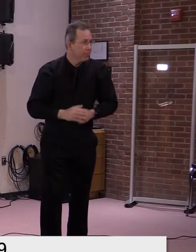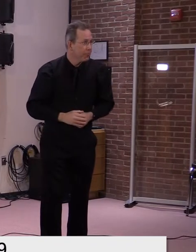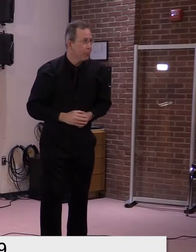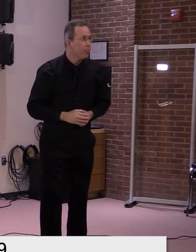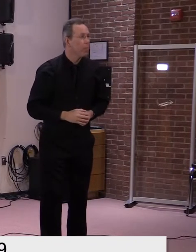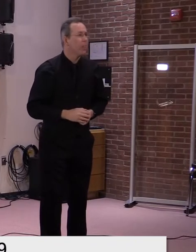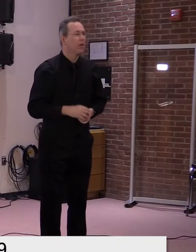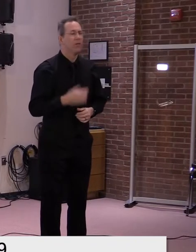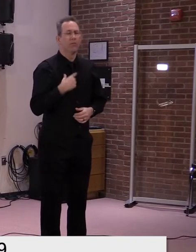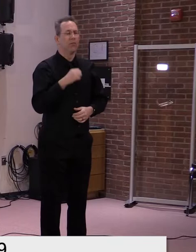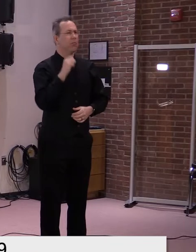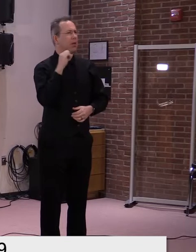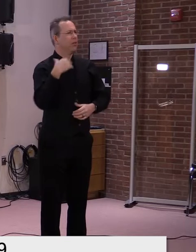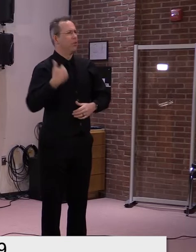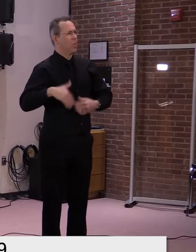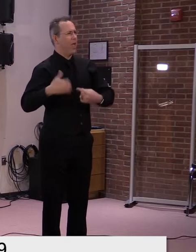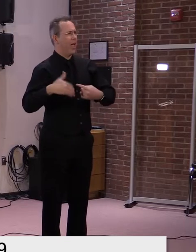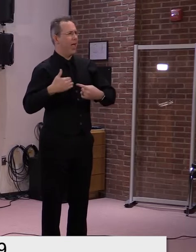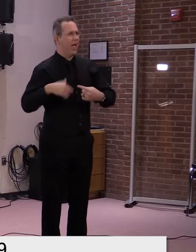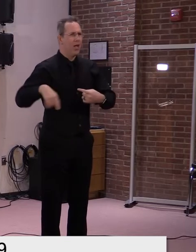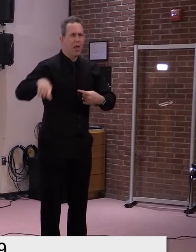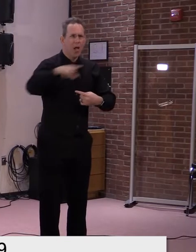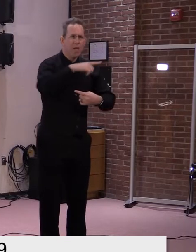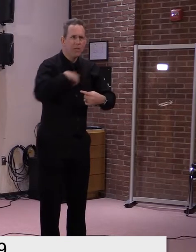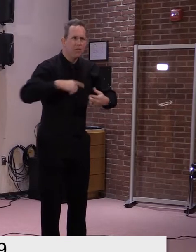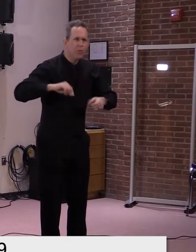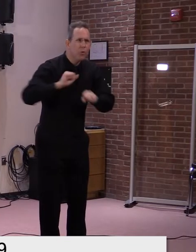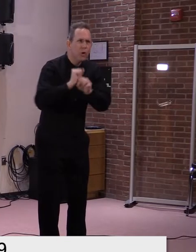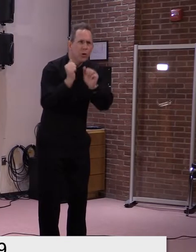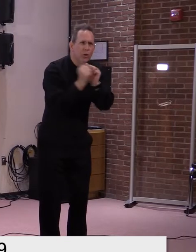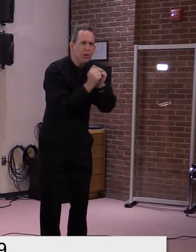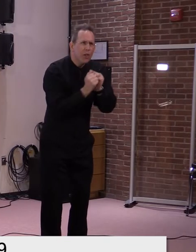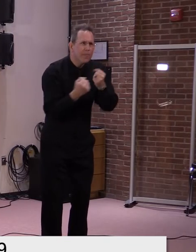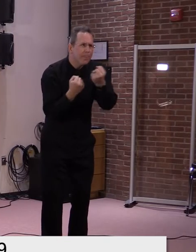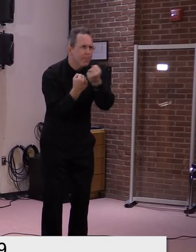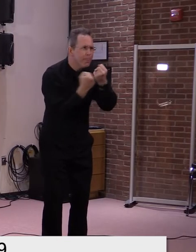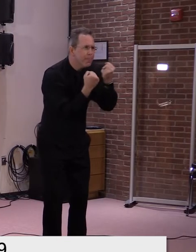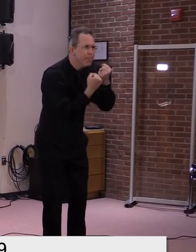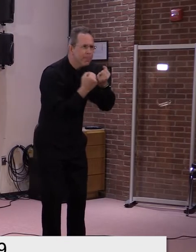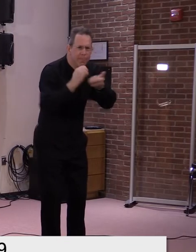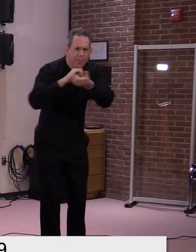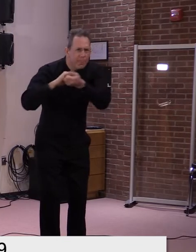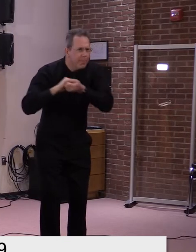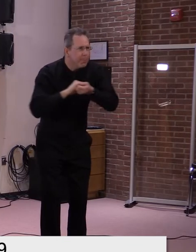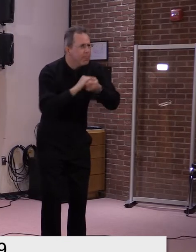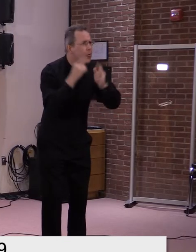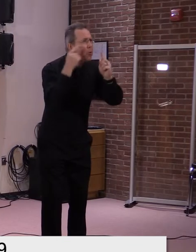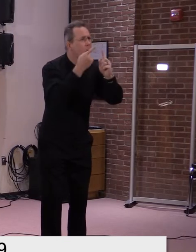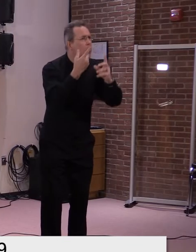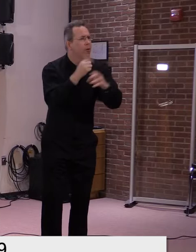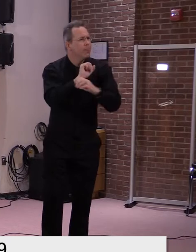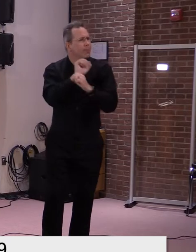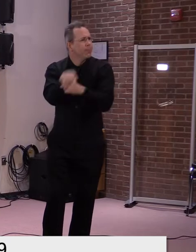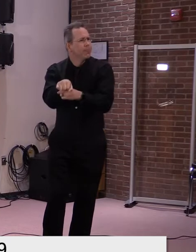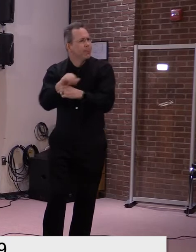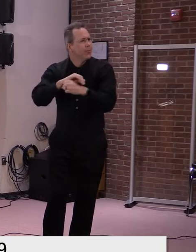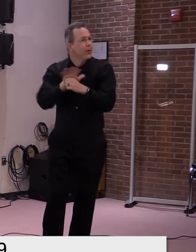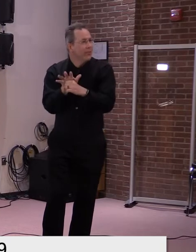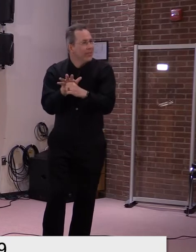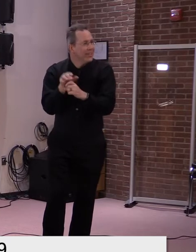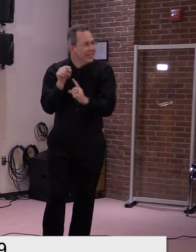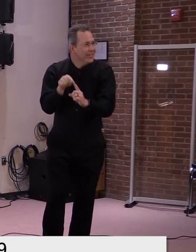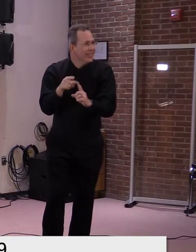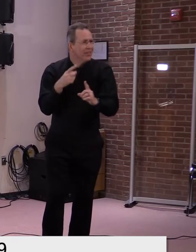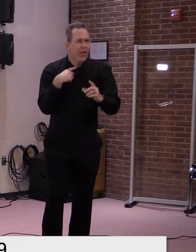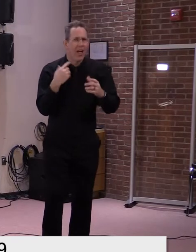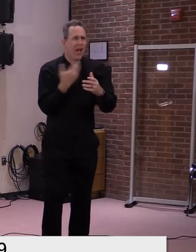together and move toward overcoming the most devastating public health crisis in more than 100 years. Today,